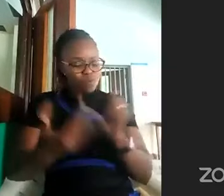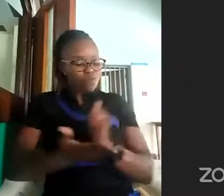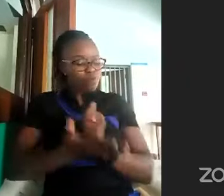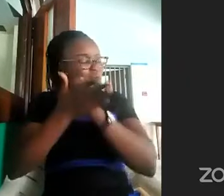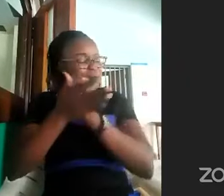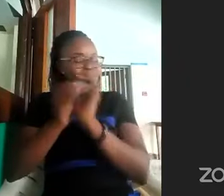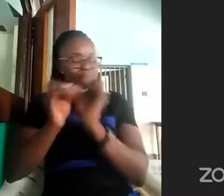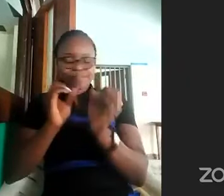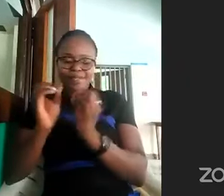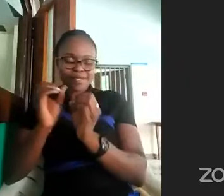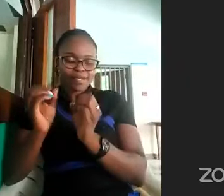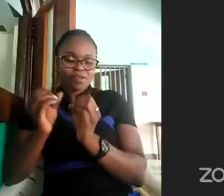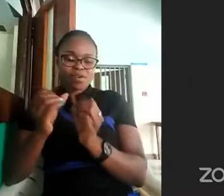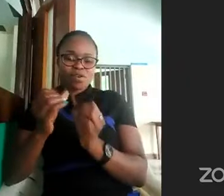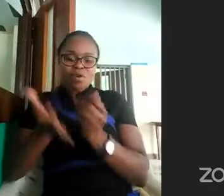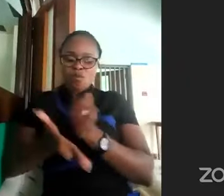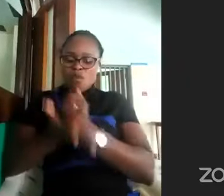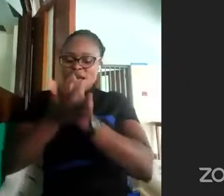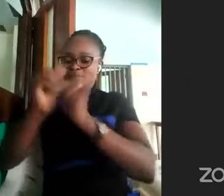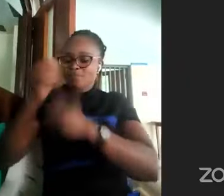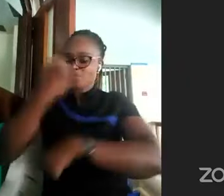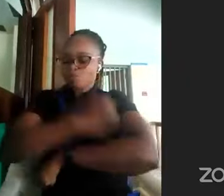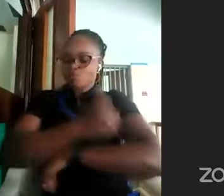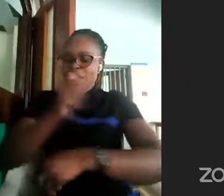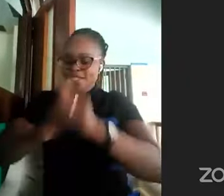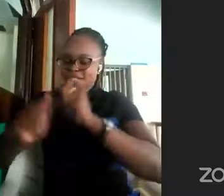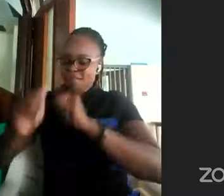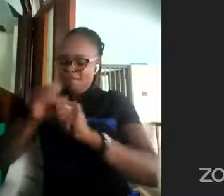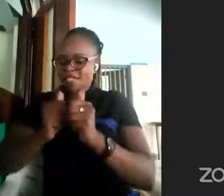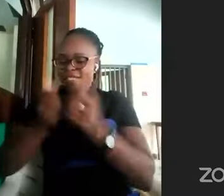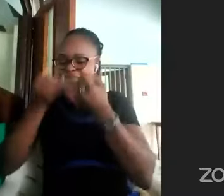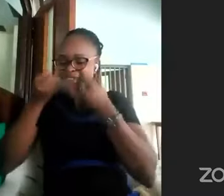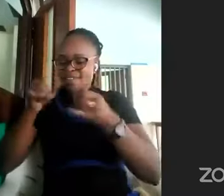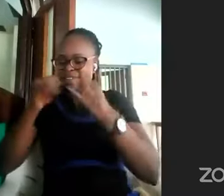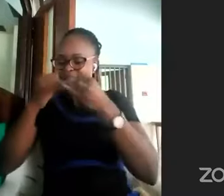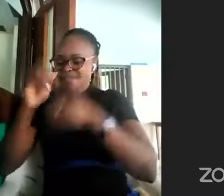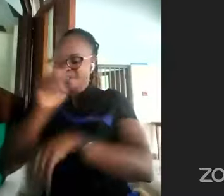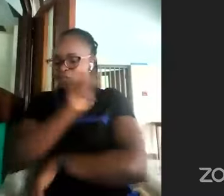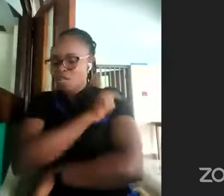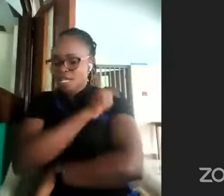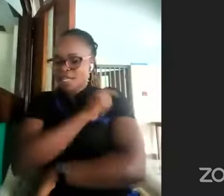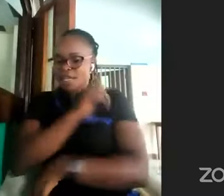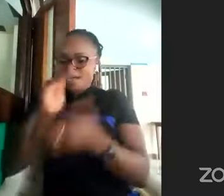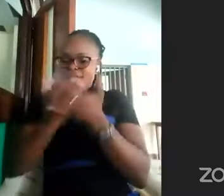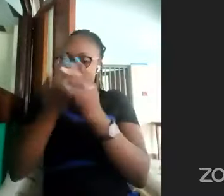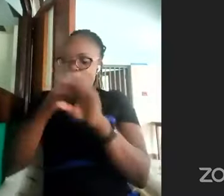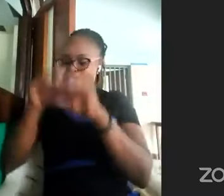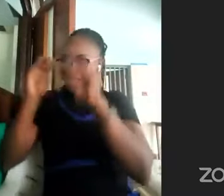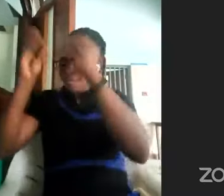school acquires like cleaning toilets. The teachers even discriminating her, no support.